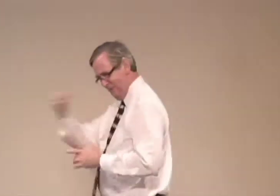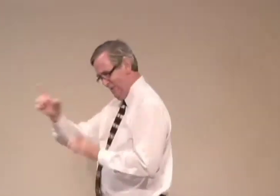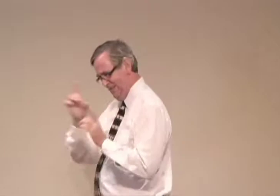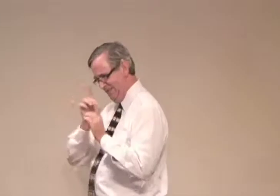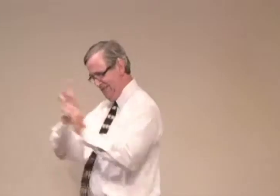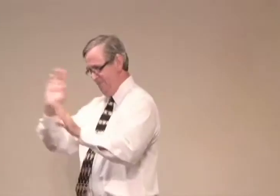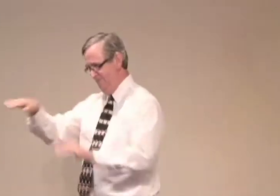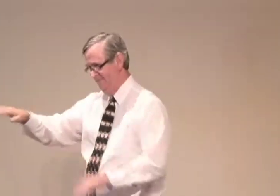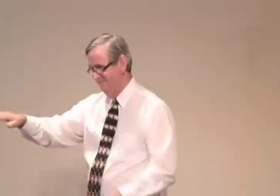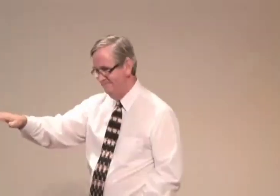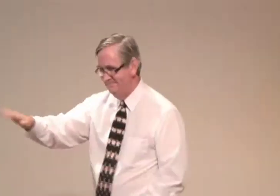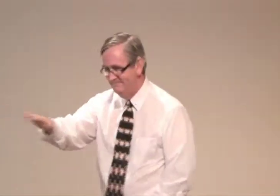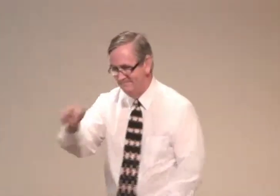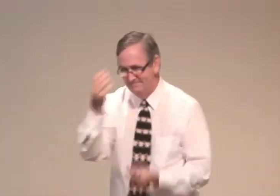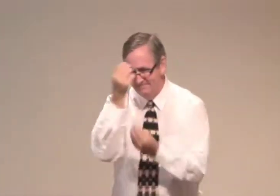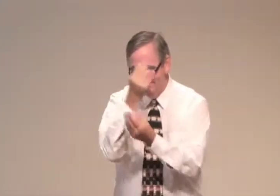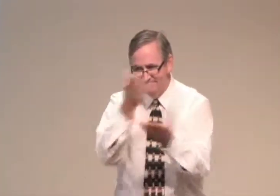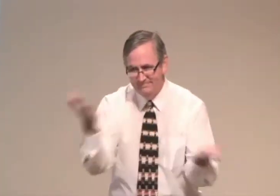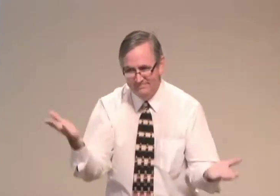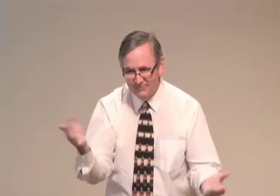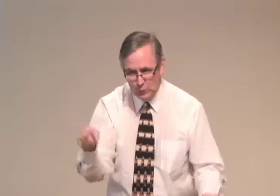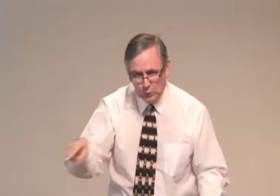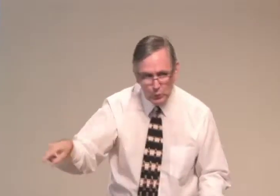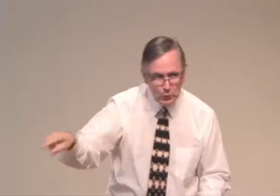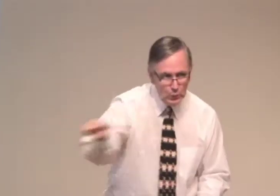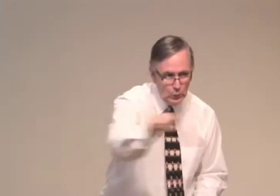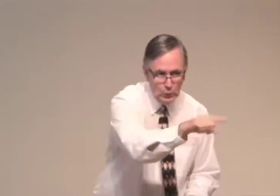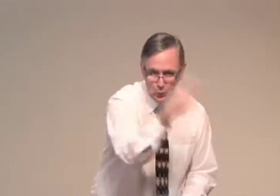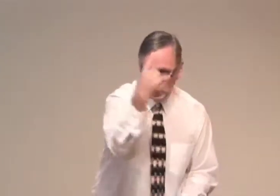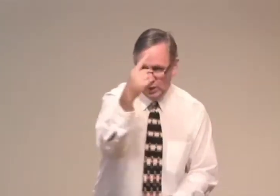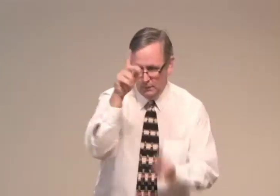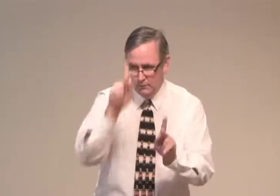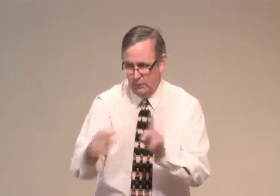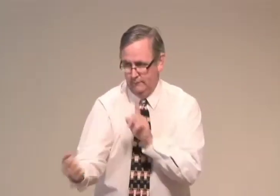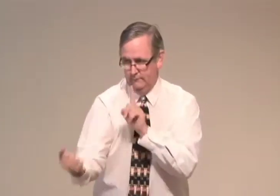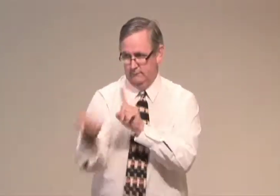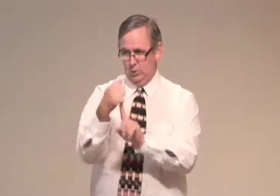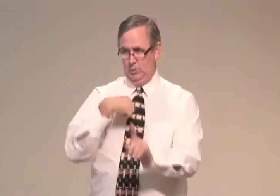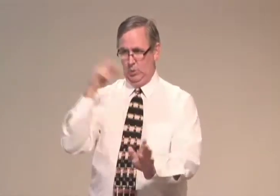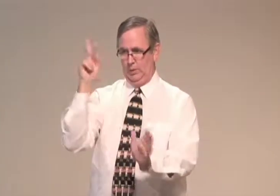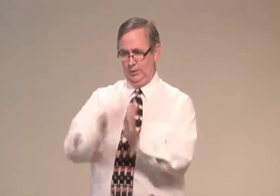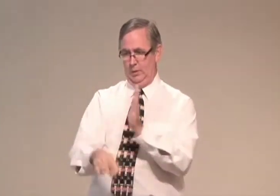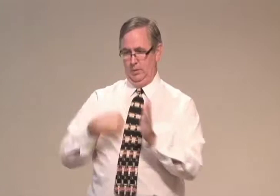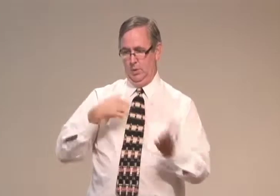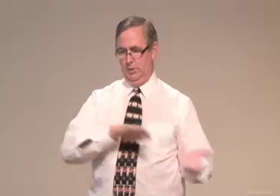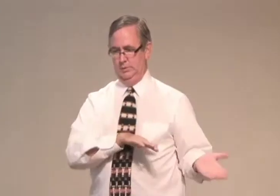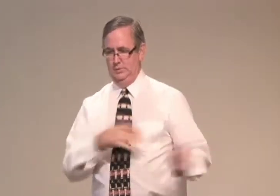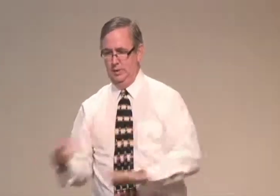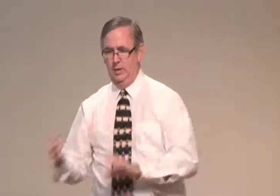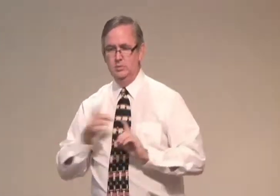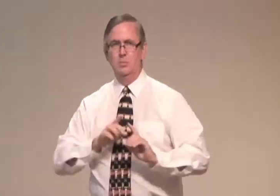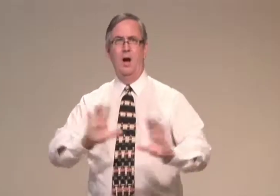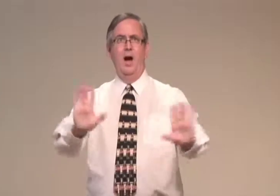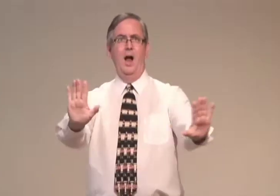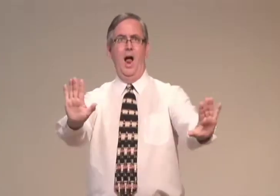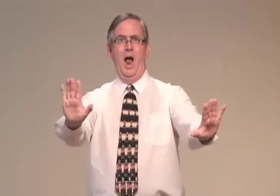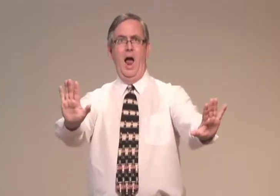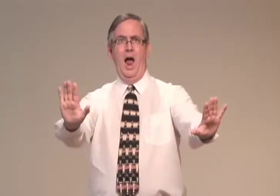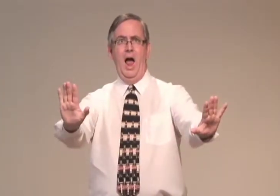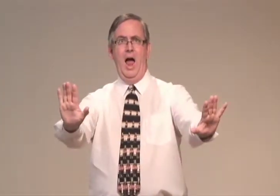Jesus has just told the disciples, I need to tell you something. One of you will betray me and I'm going